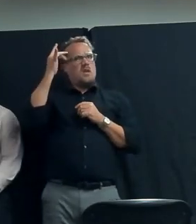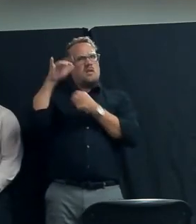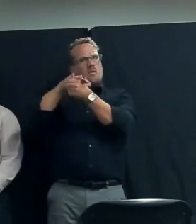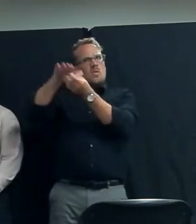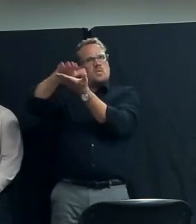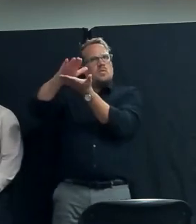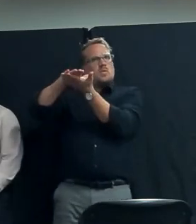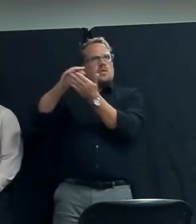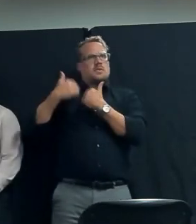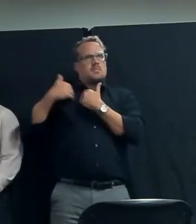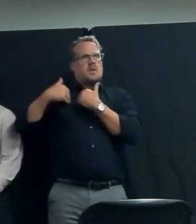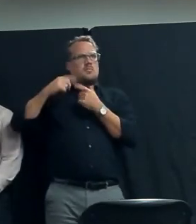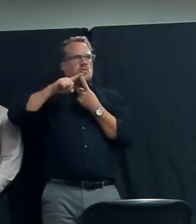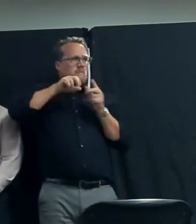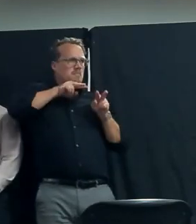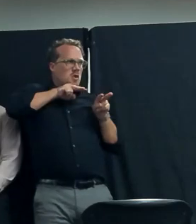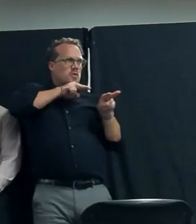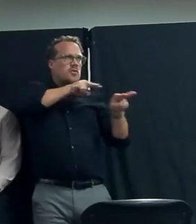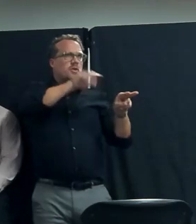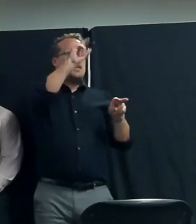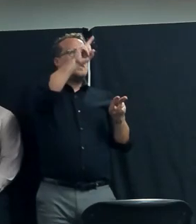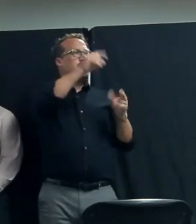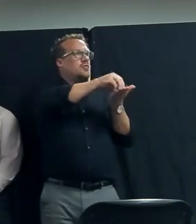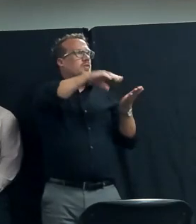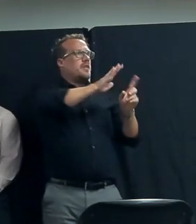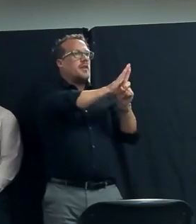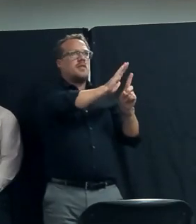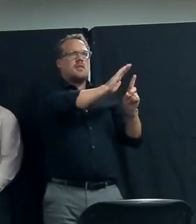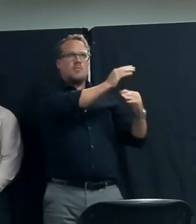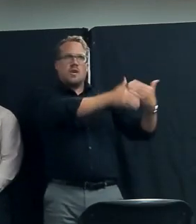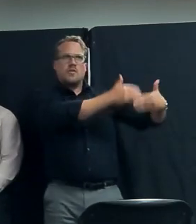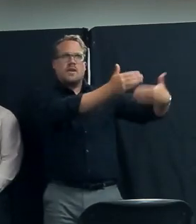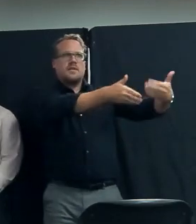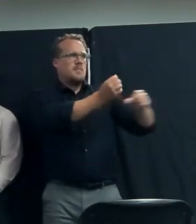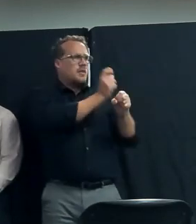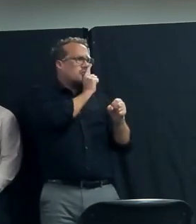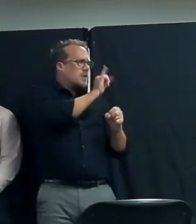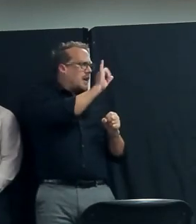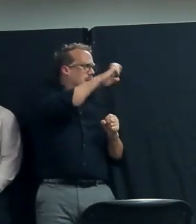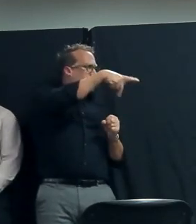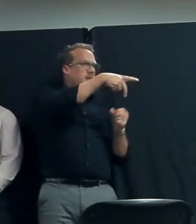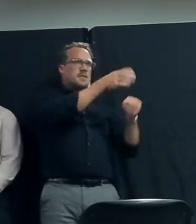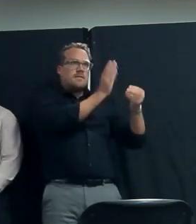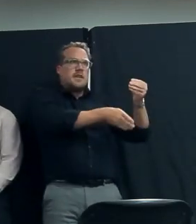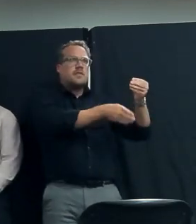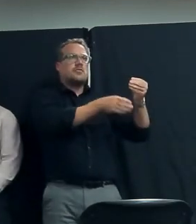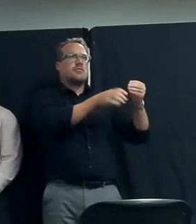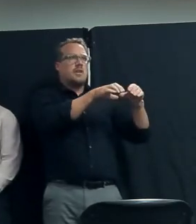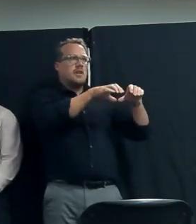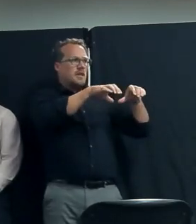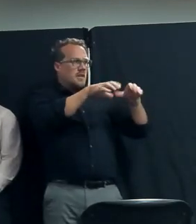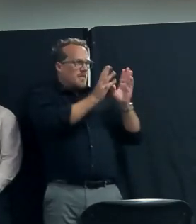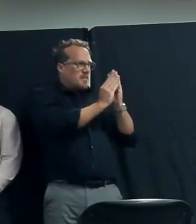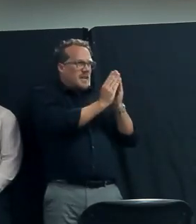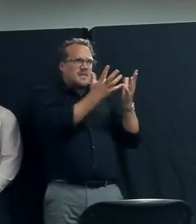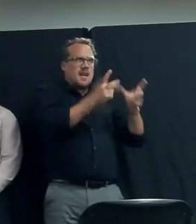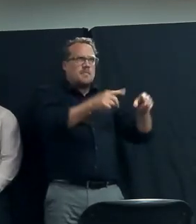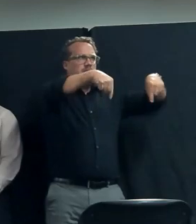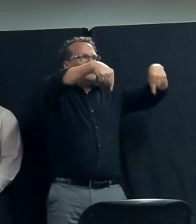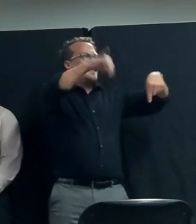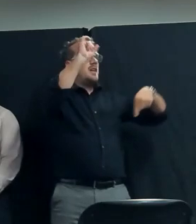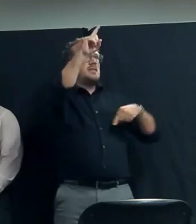they're responsible to make sure that the IEPs are completed and they're done here at